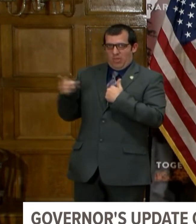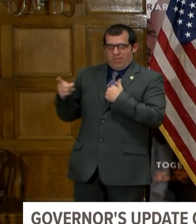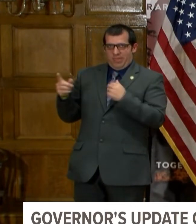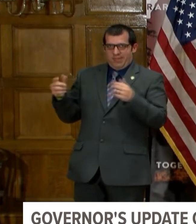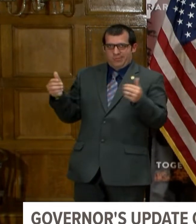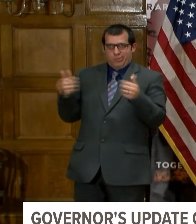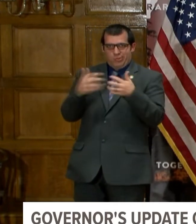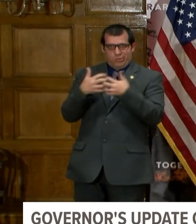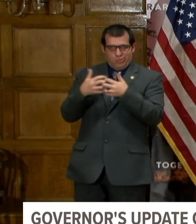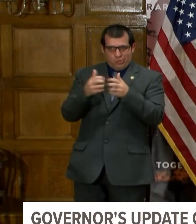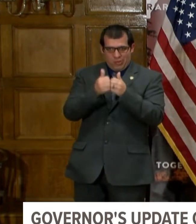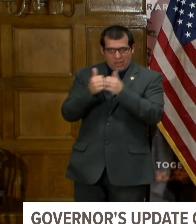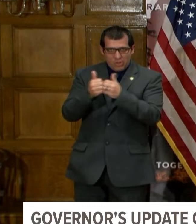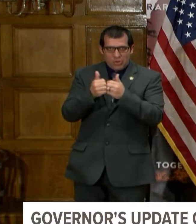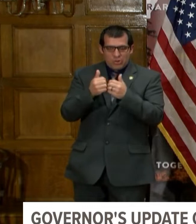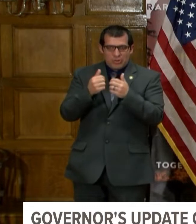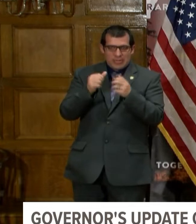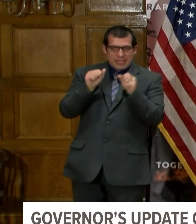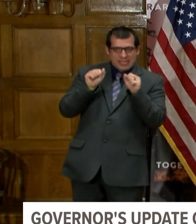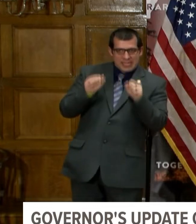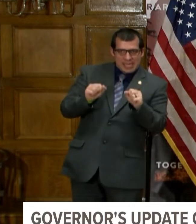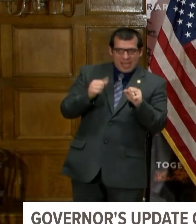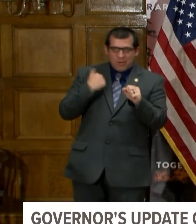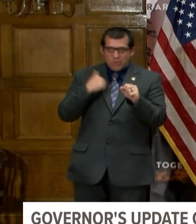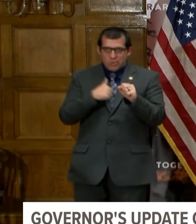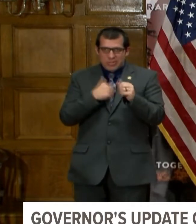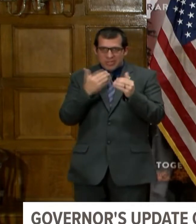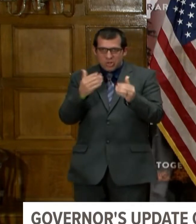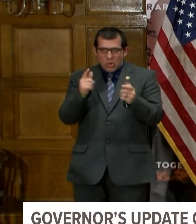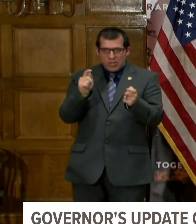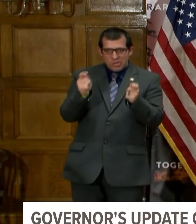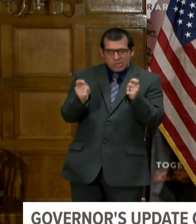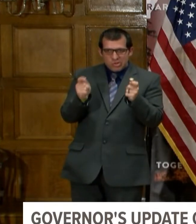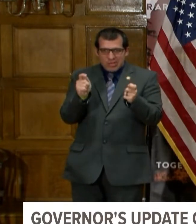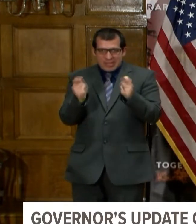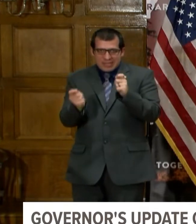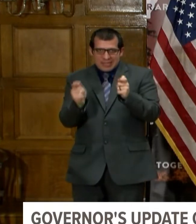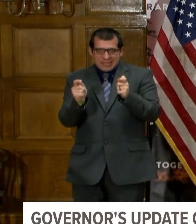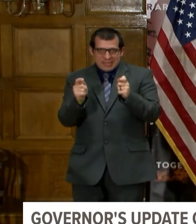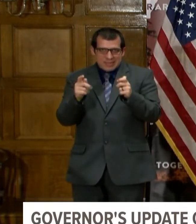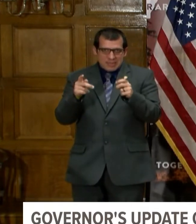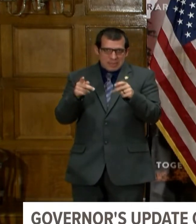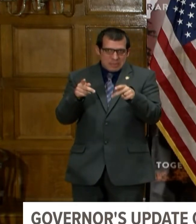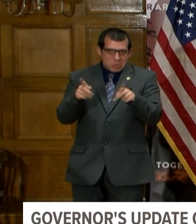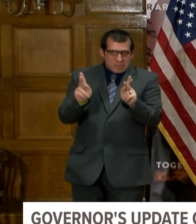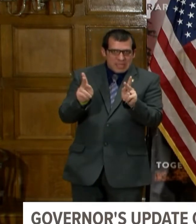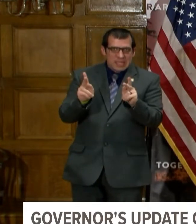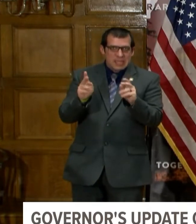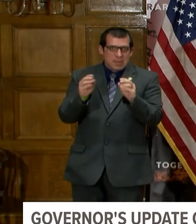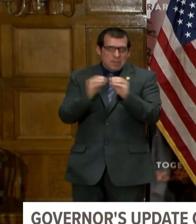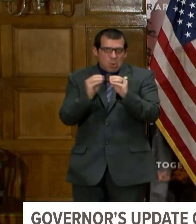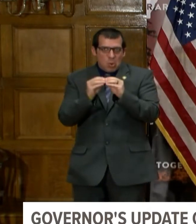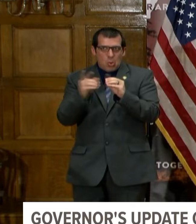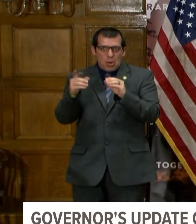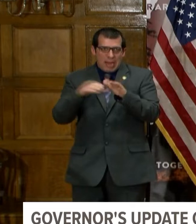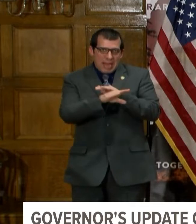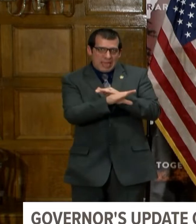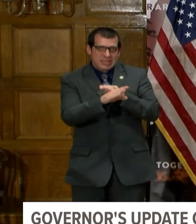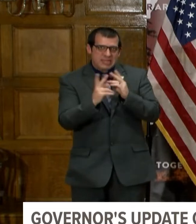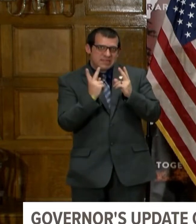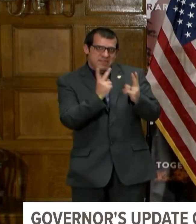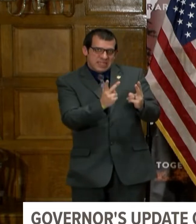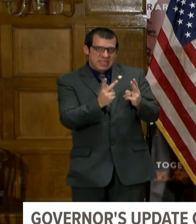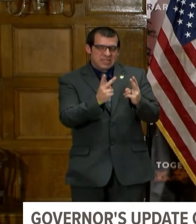we can adjust our protocols so that we can have more access to